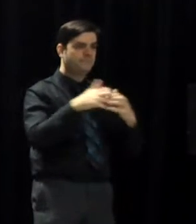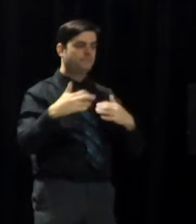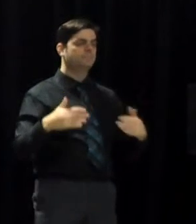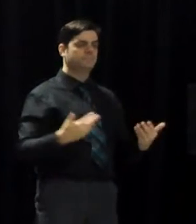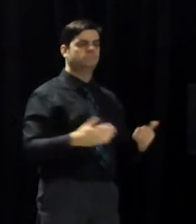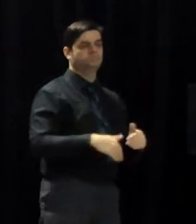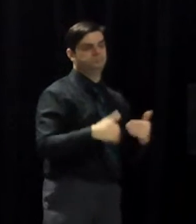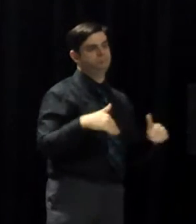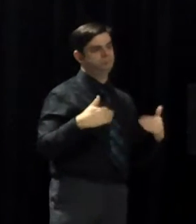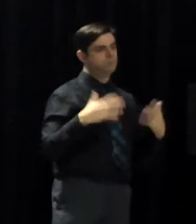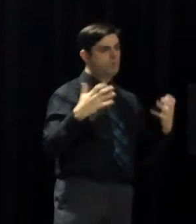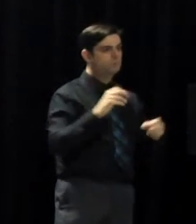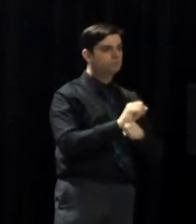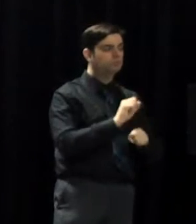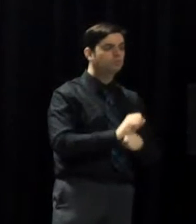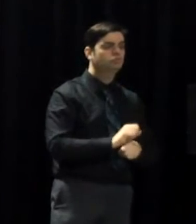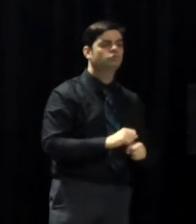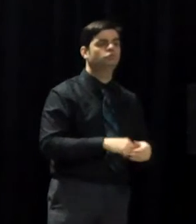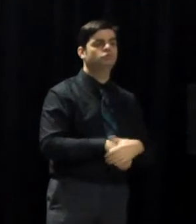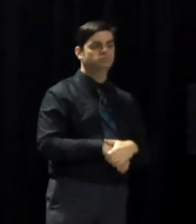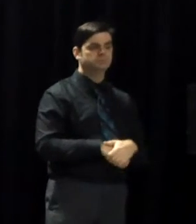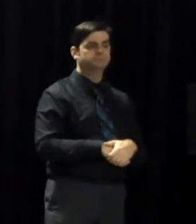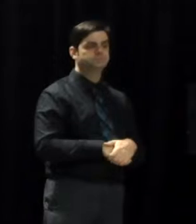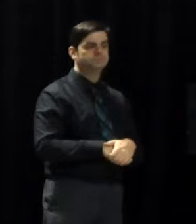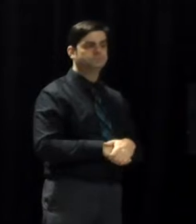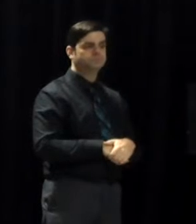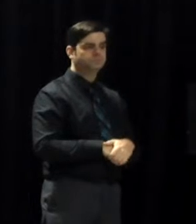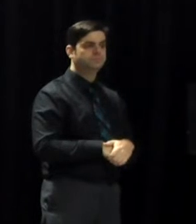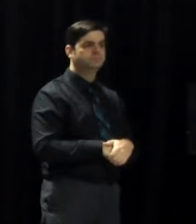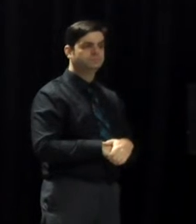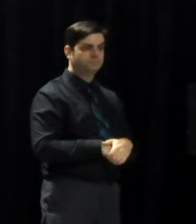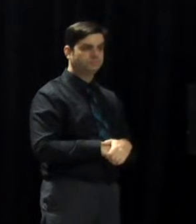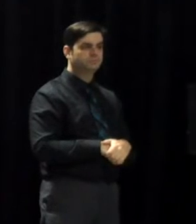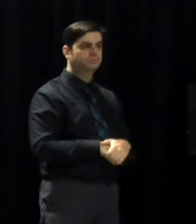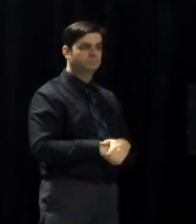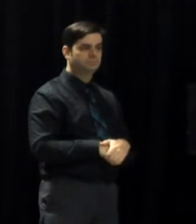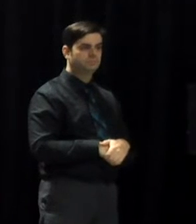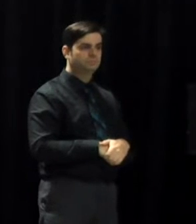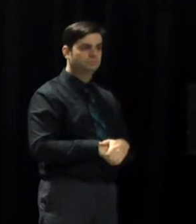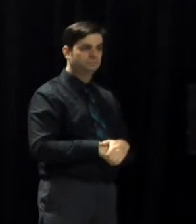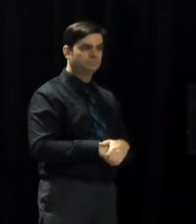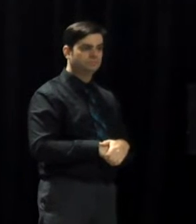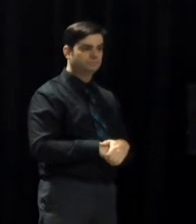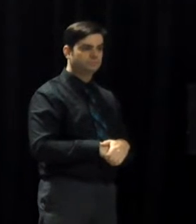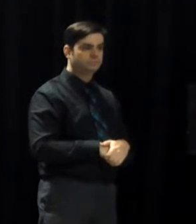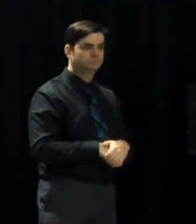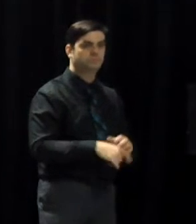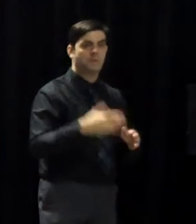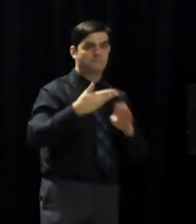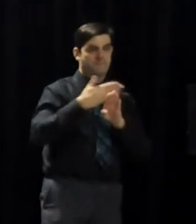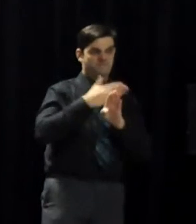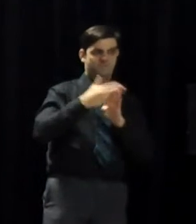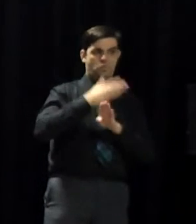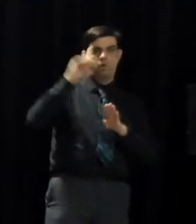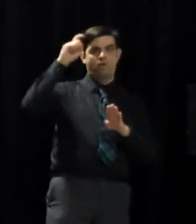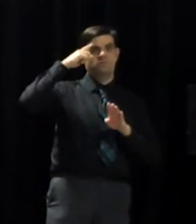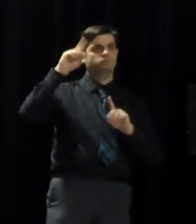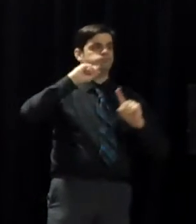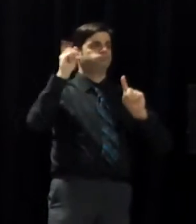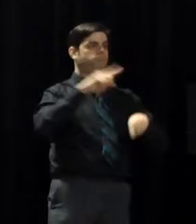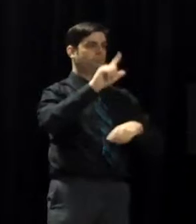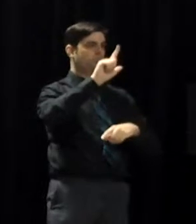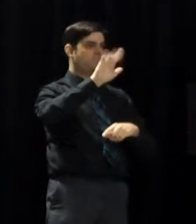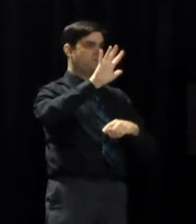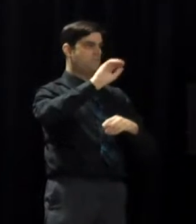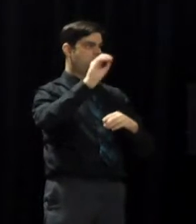stand? Before the governor's order of 25% capacity increasing, our